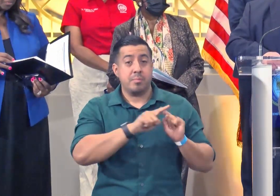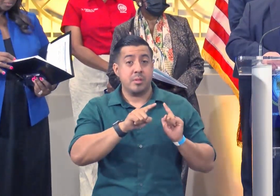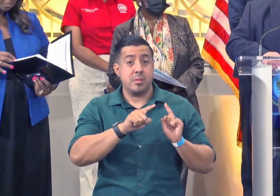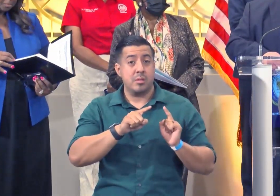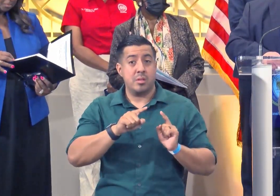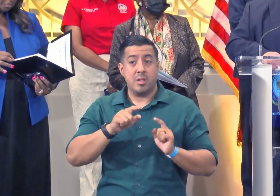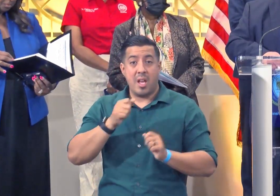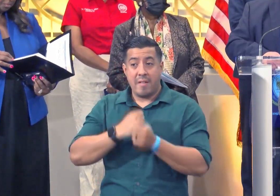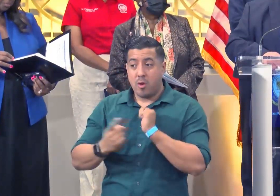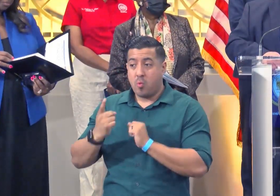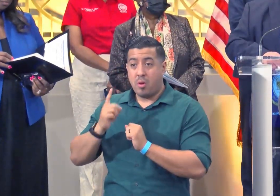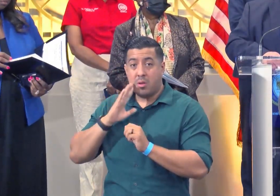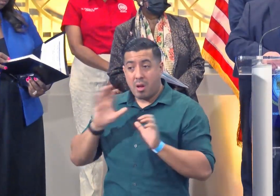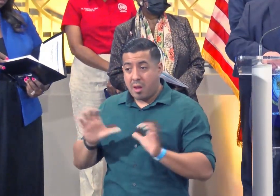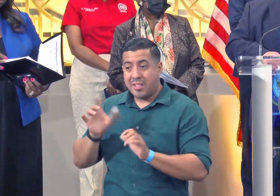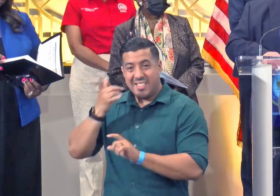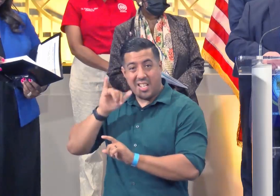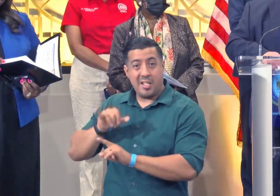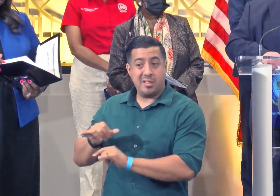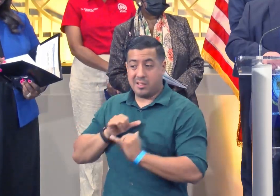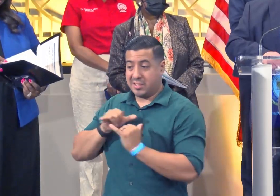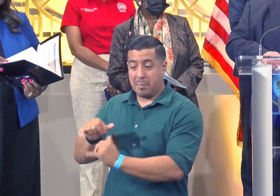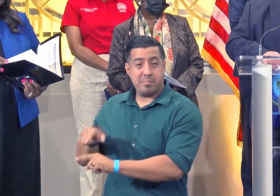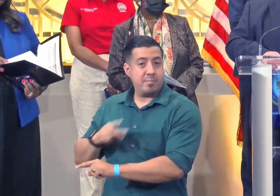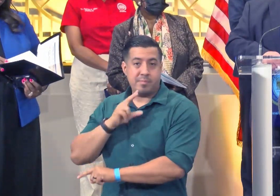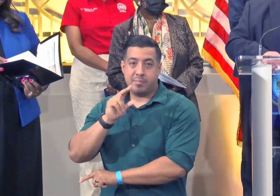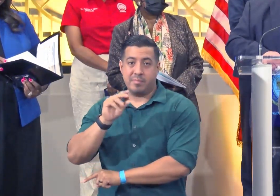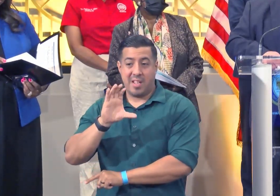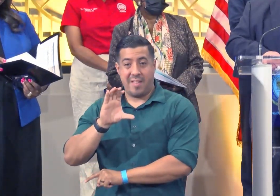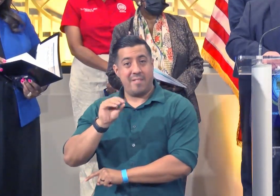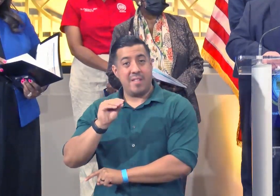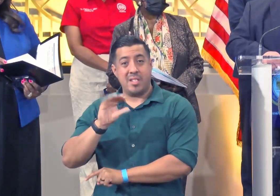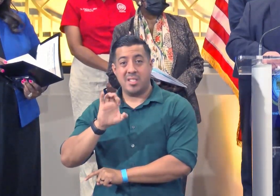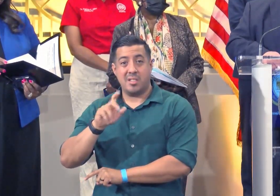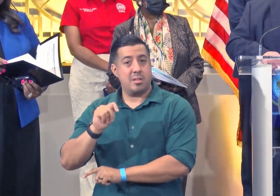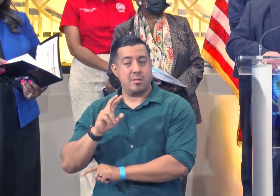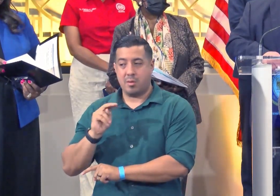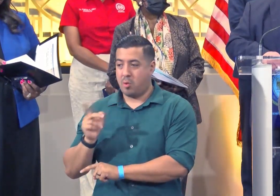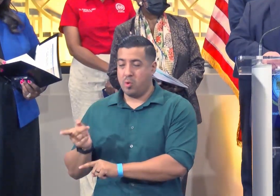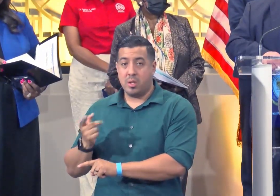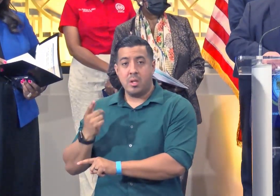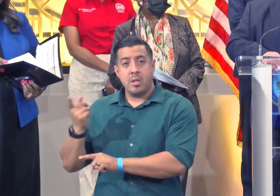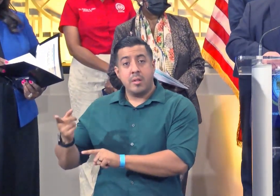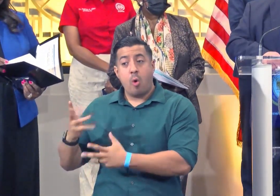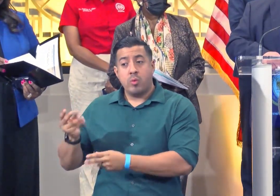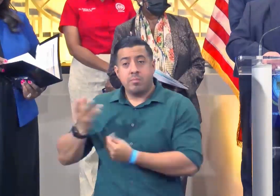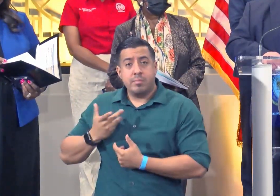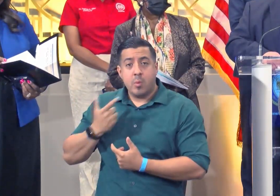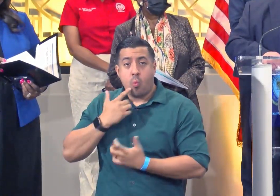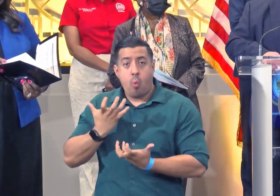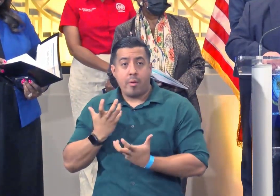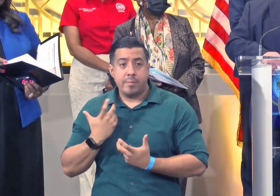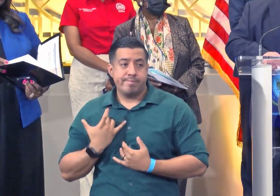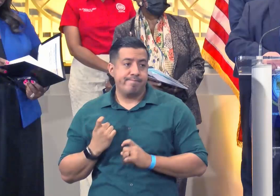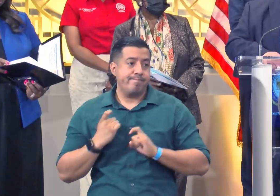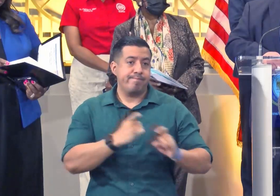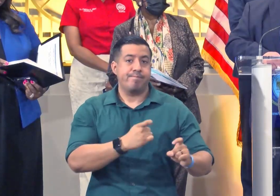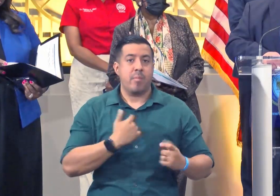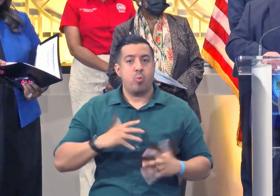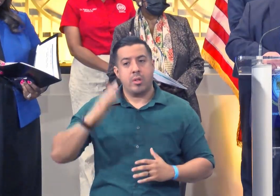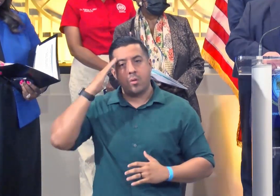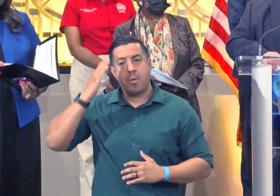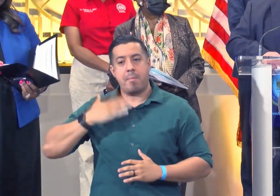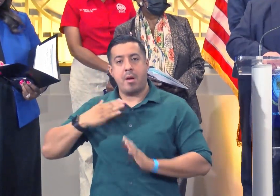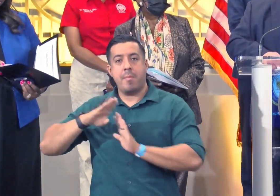everybody does what 50 does. He's really sincere. When he told me, Al, I want to give back to the community. I know where I came